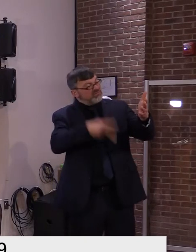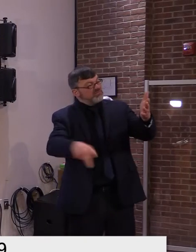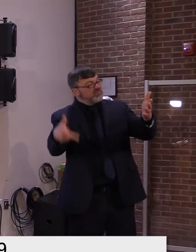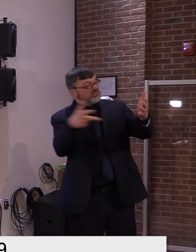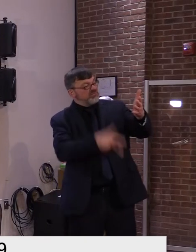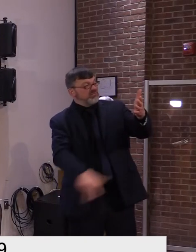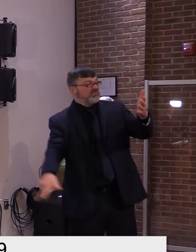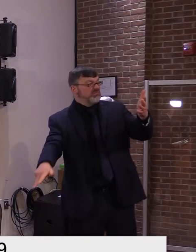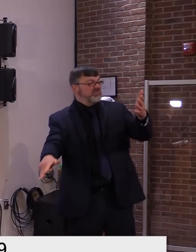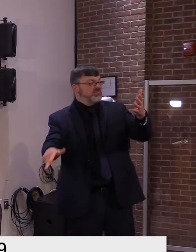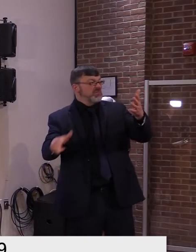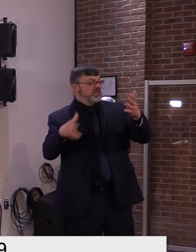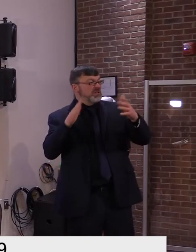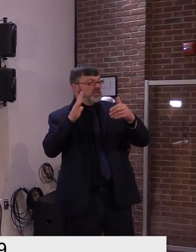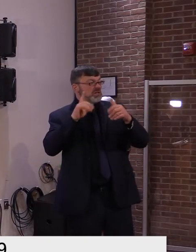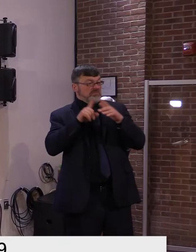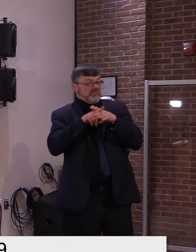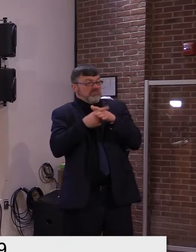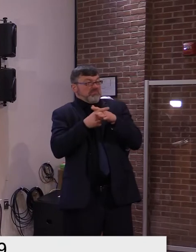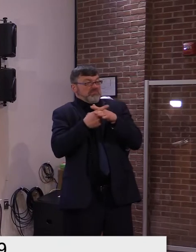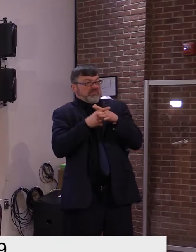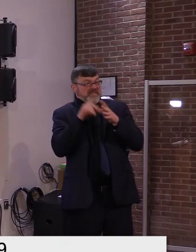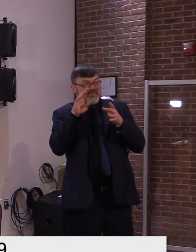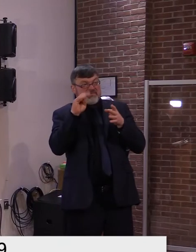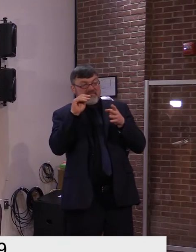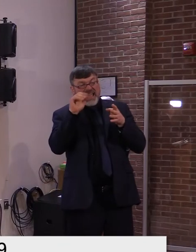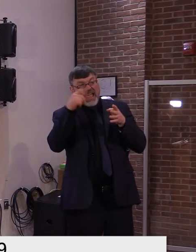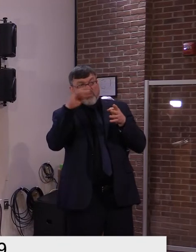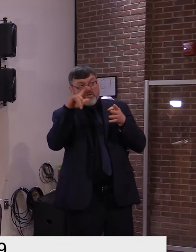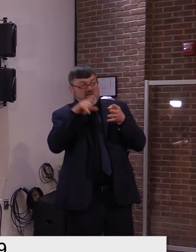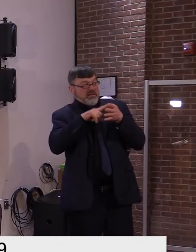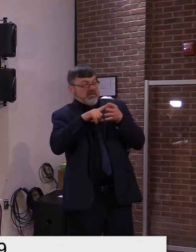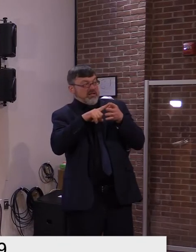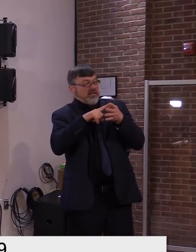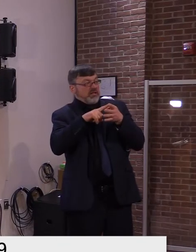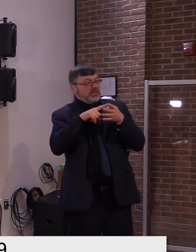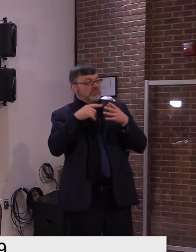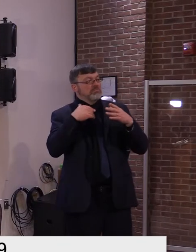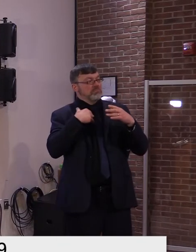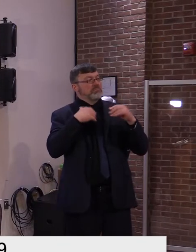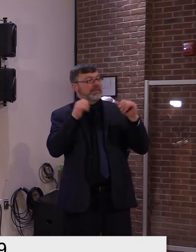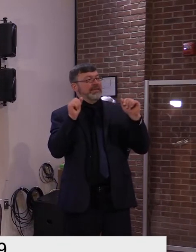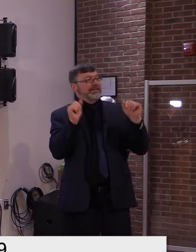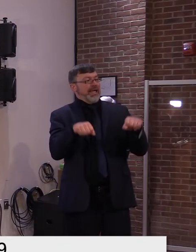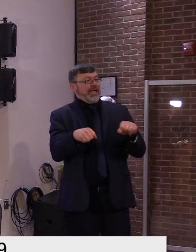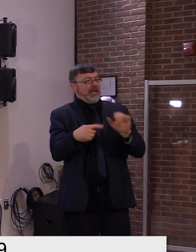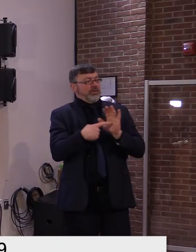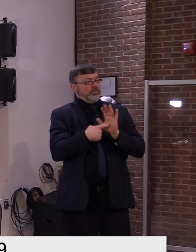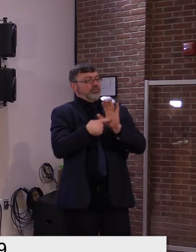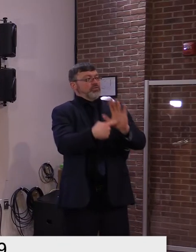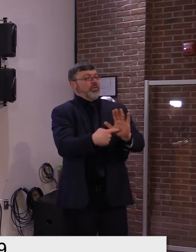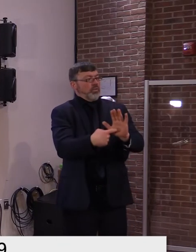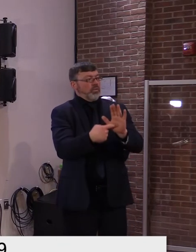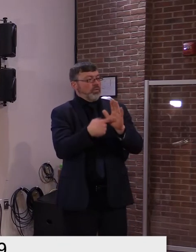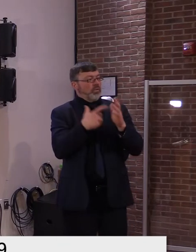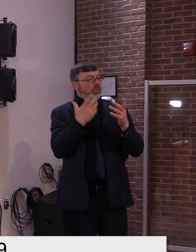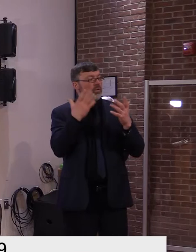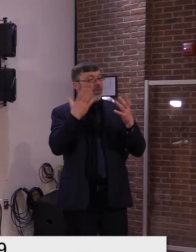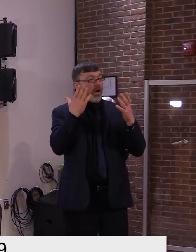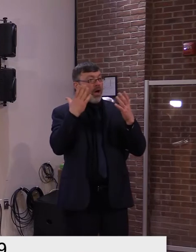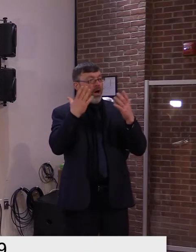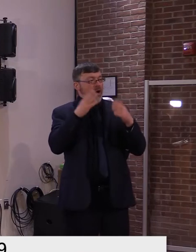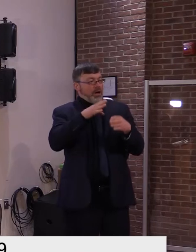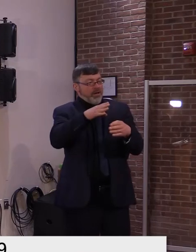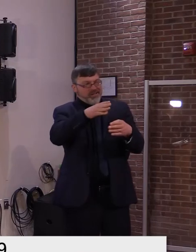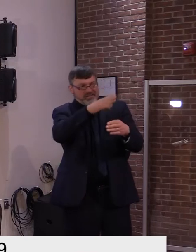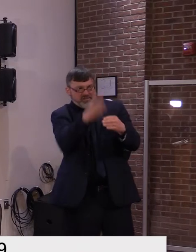April, we'll be publicly showing you what our exit strategy is. So a lot of those timelines, a